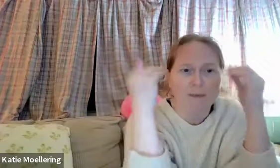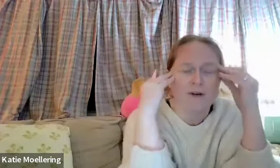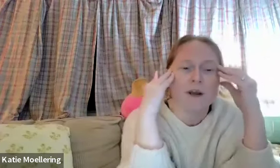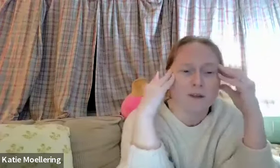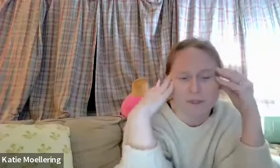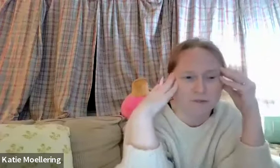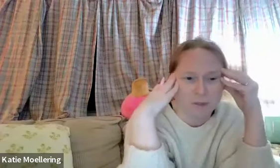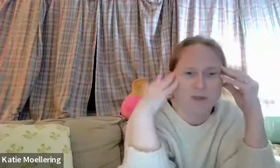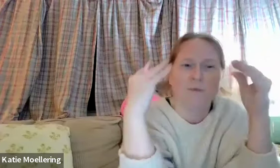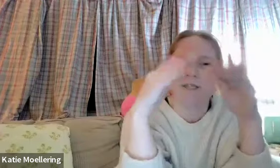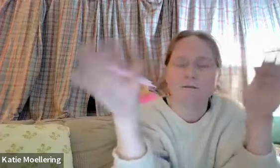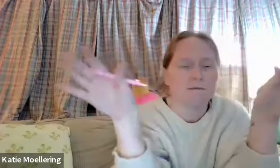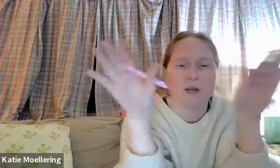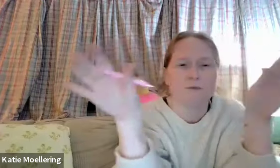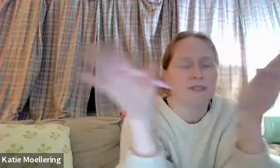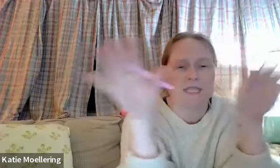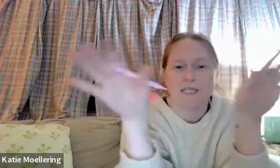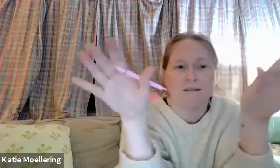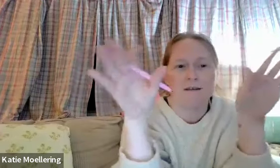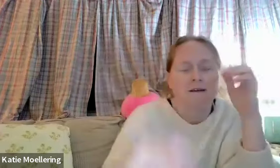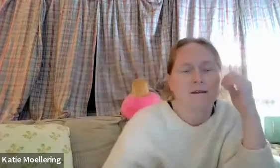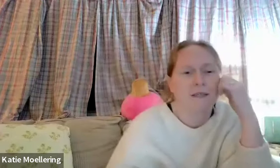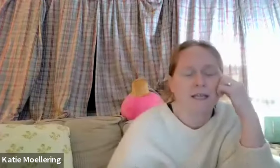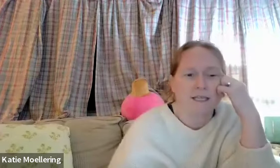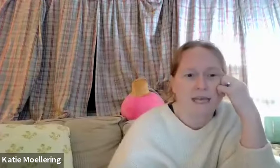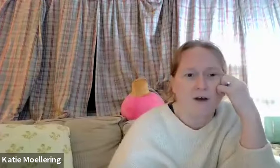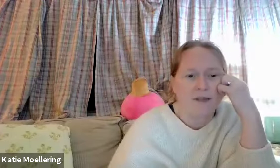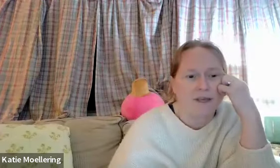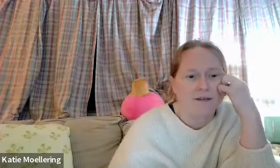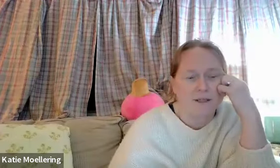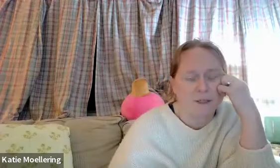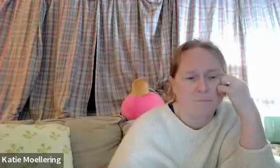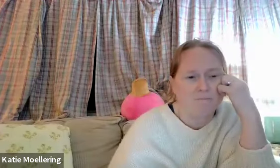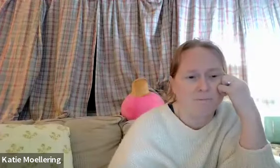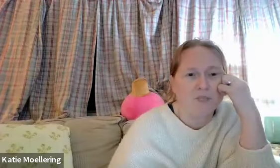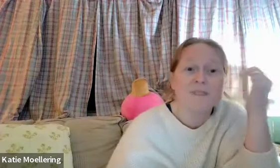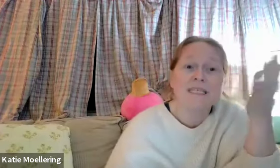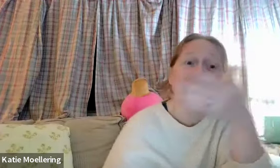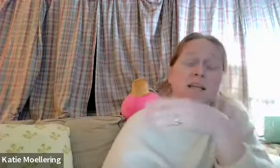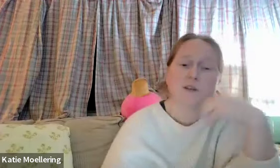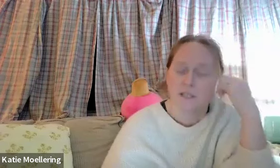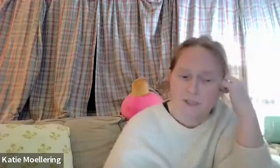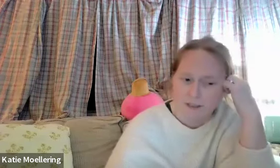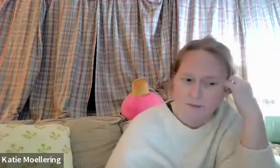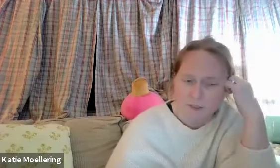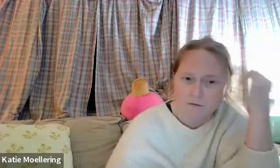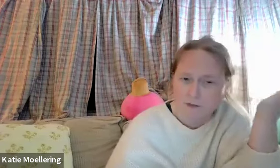I mean, there are other parts of grammar that we don't see in ASL that you would see in other kinds of sign language,